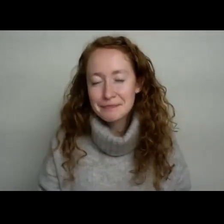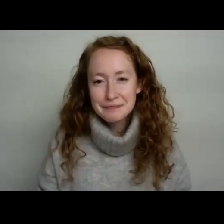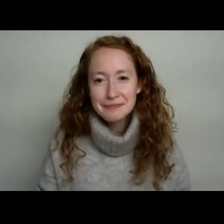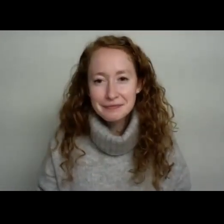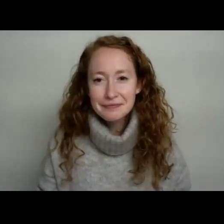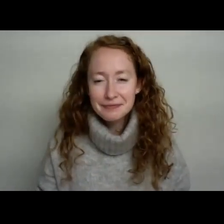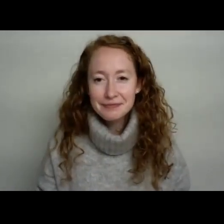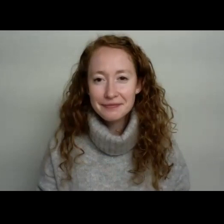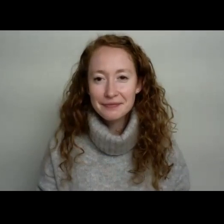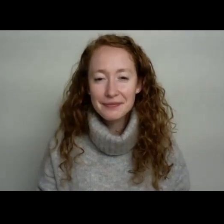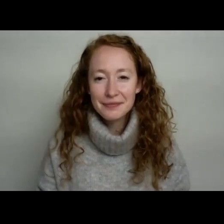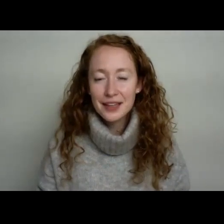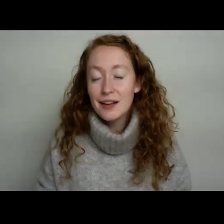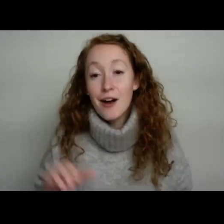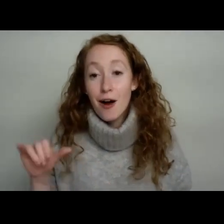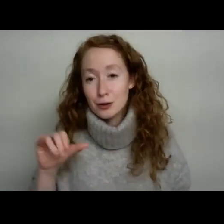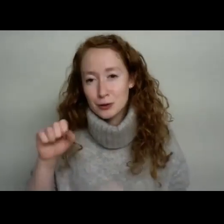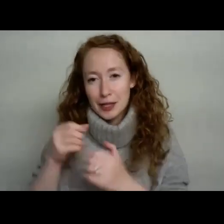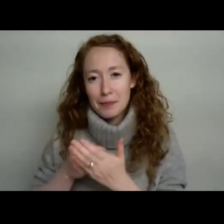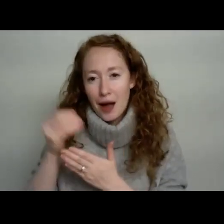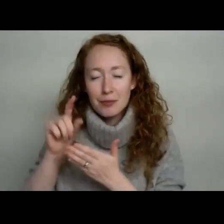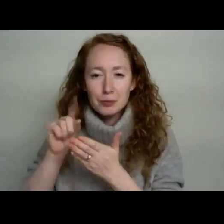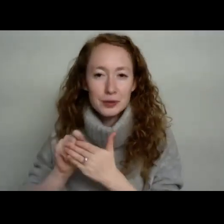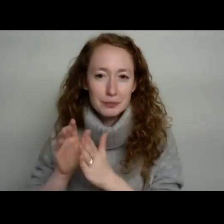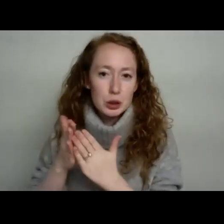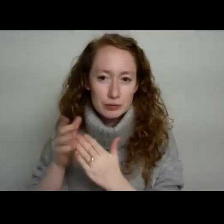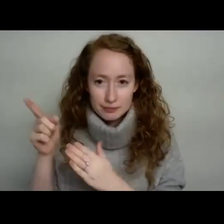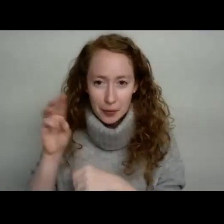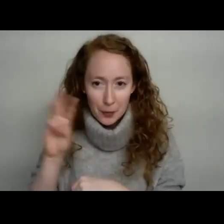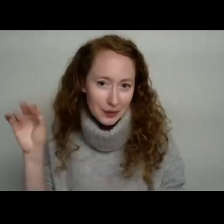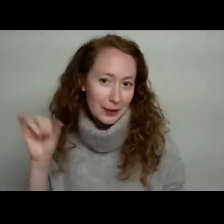basically reducing humidity and increasing airflow. And also